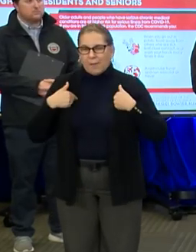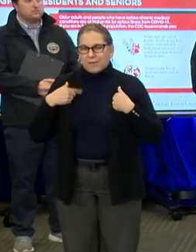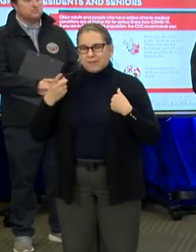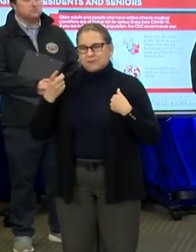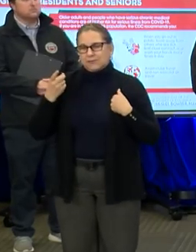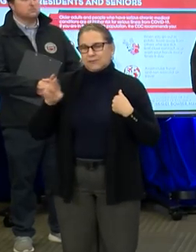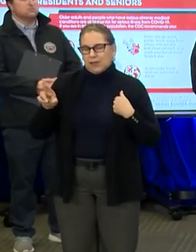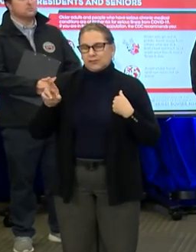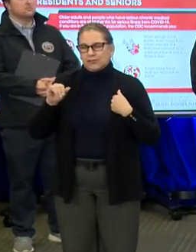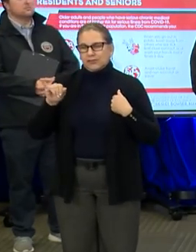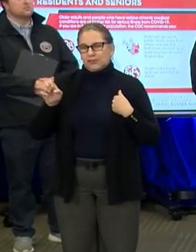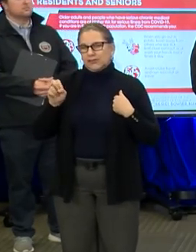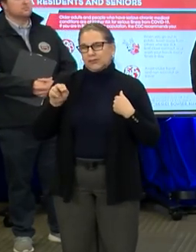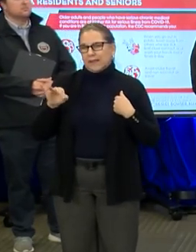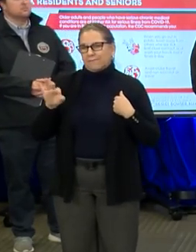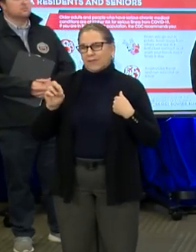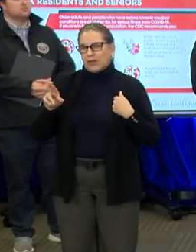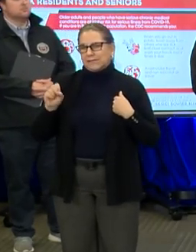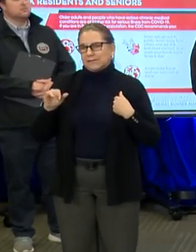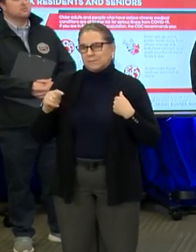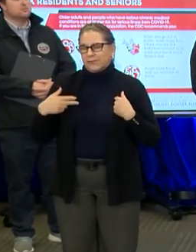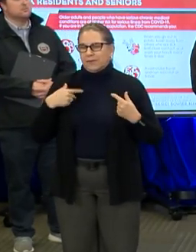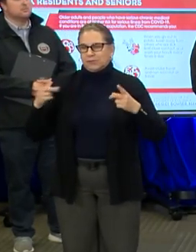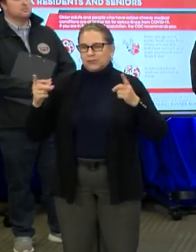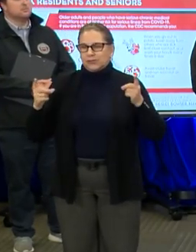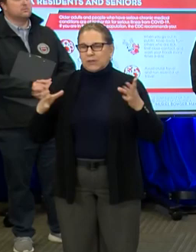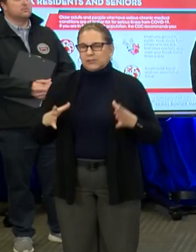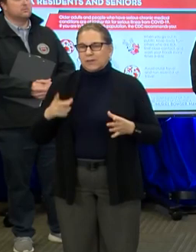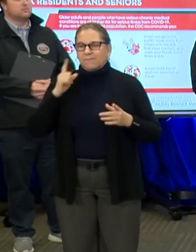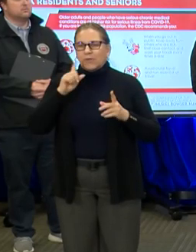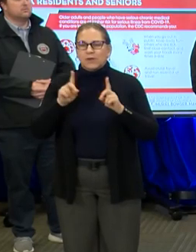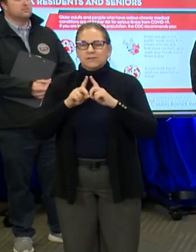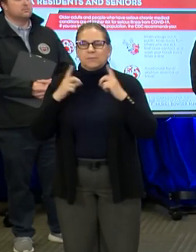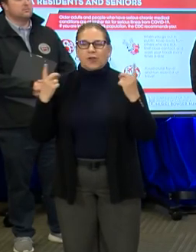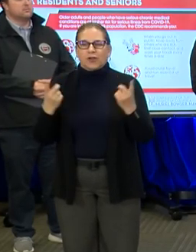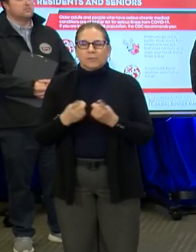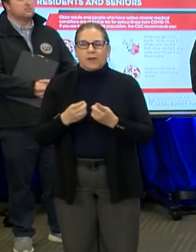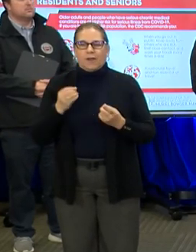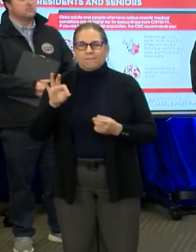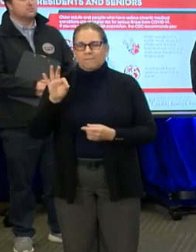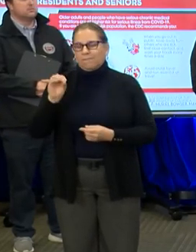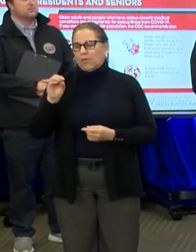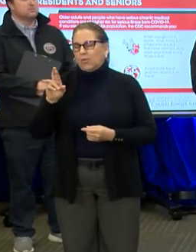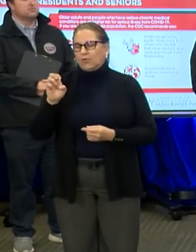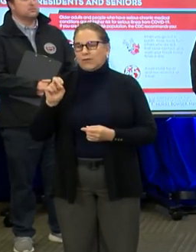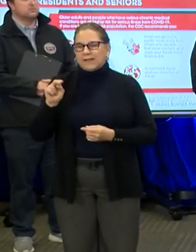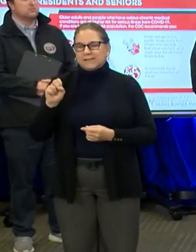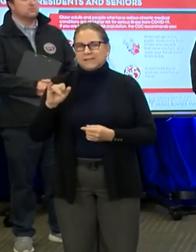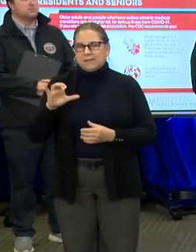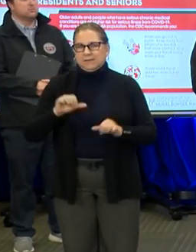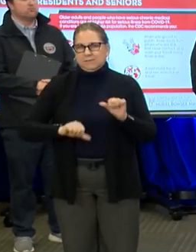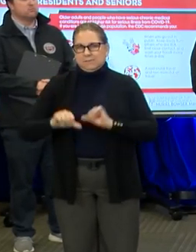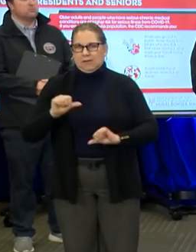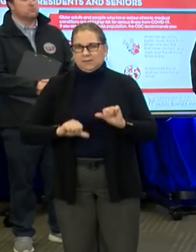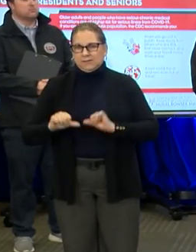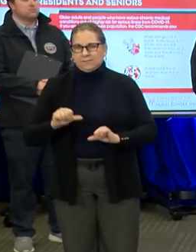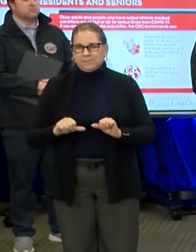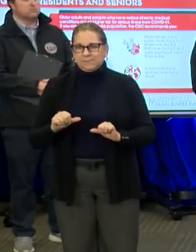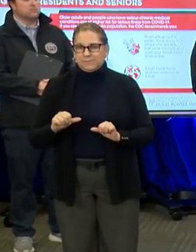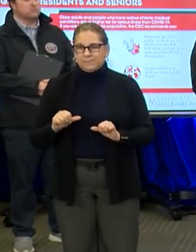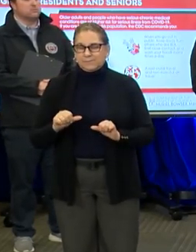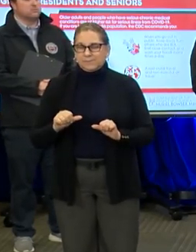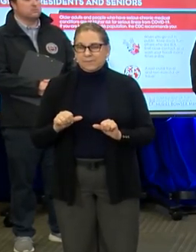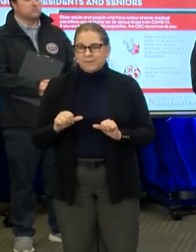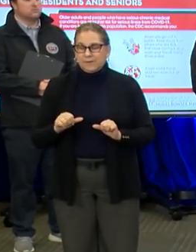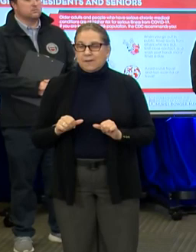Forensic Sciences. And as that, I oversee the Public Health Lab. At our Public Health Lab, we have been able to quickly ramp up